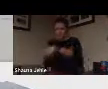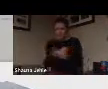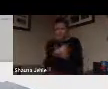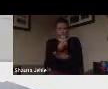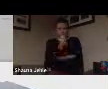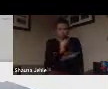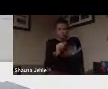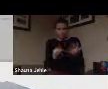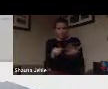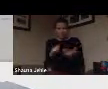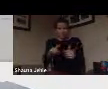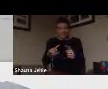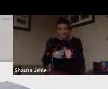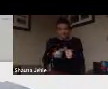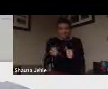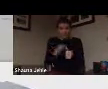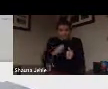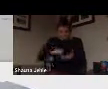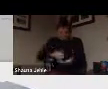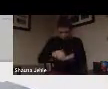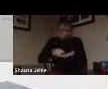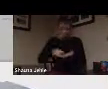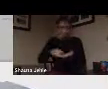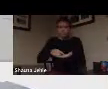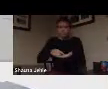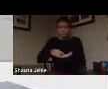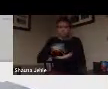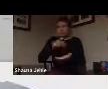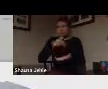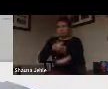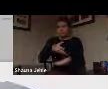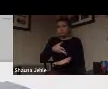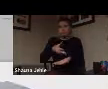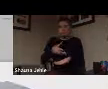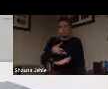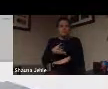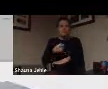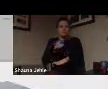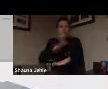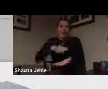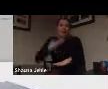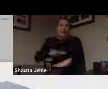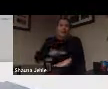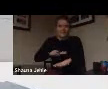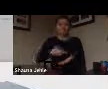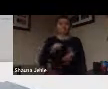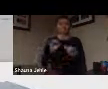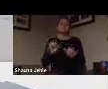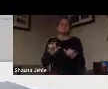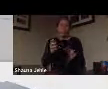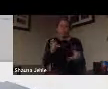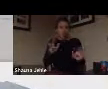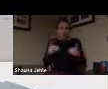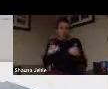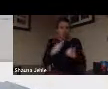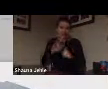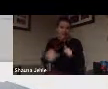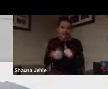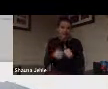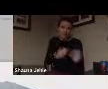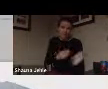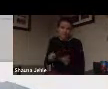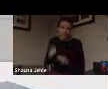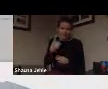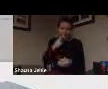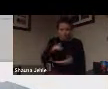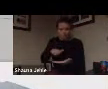first few meals that we made bombed, we weren't upset by that. And we had a backup plan for, doing dinner. So you learn what